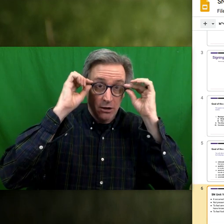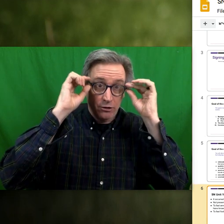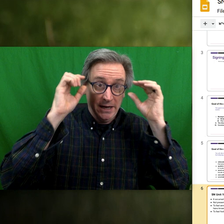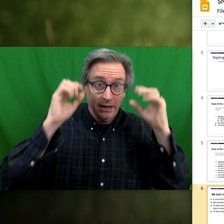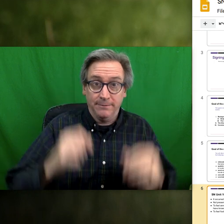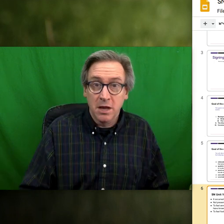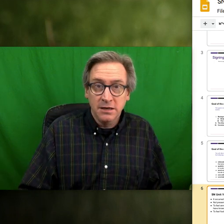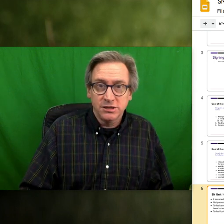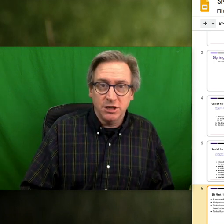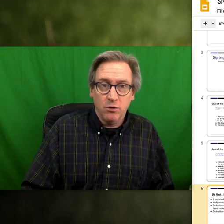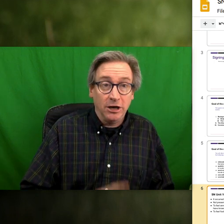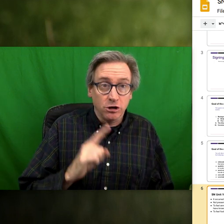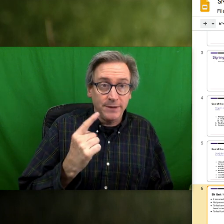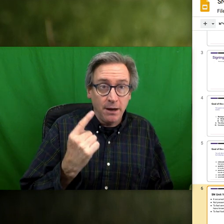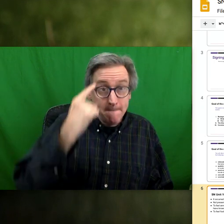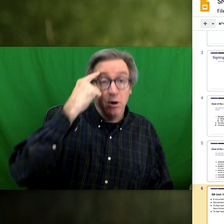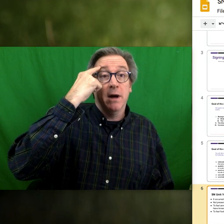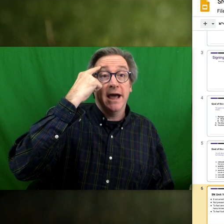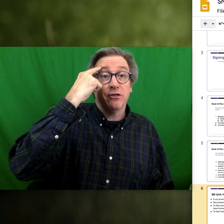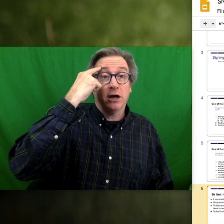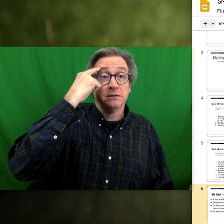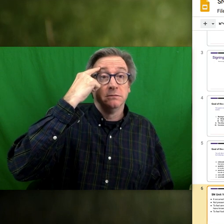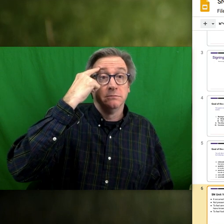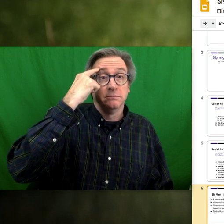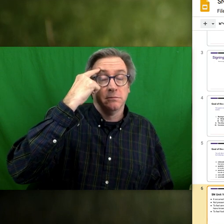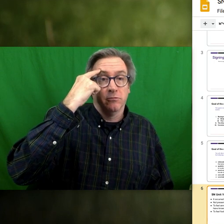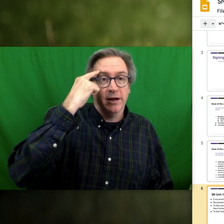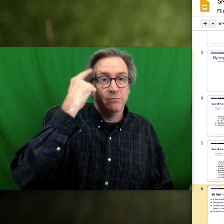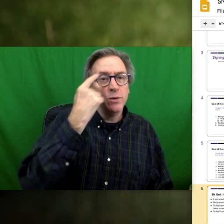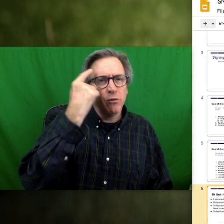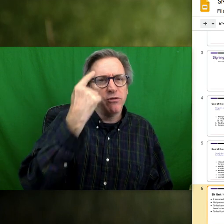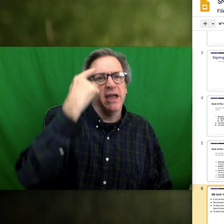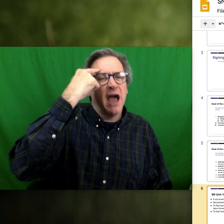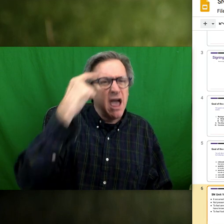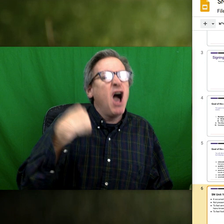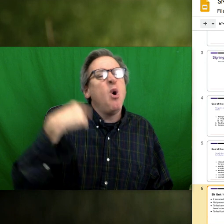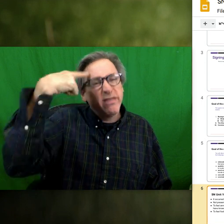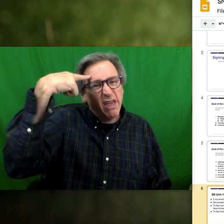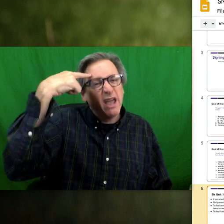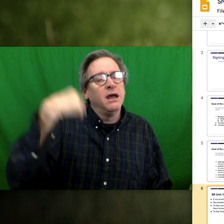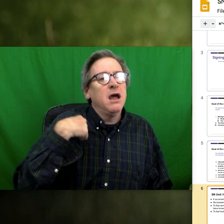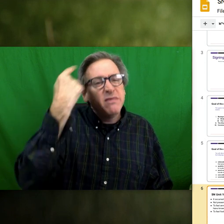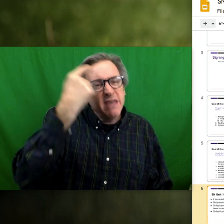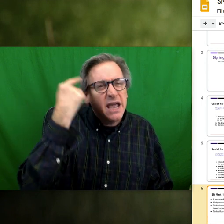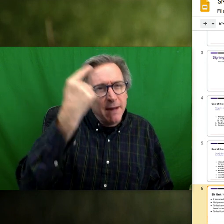in other media? So it occurred to me, boom, I had a thought, right? So we don't think,